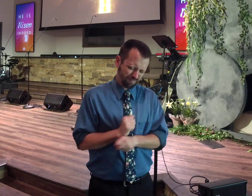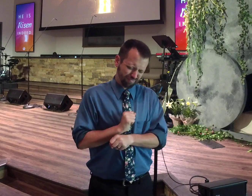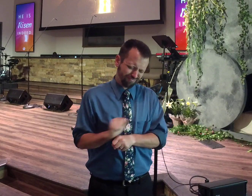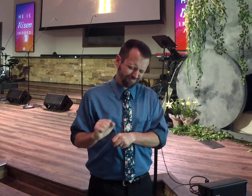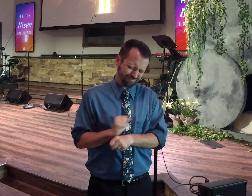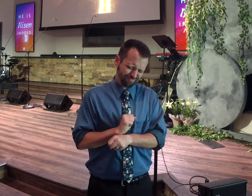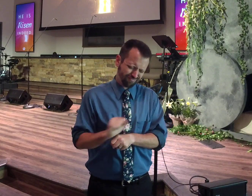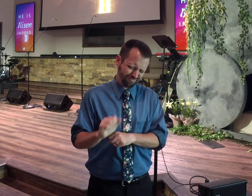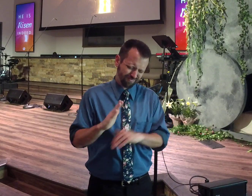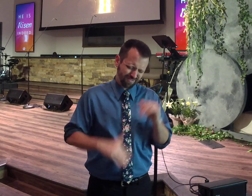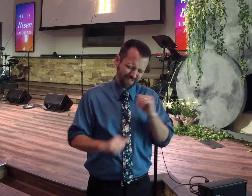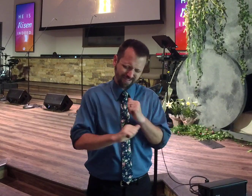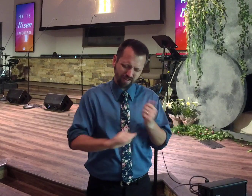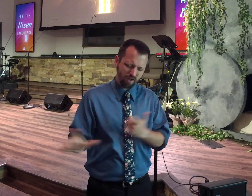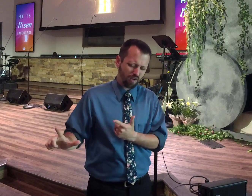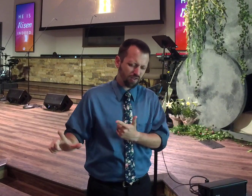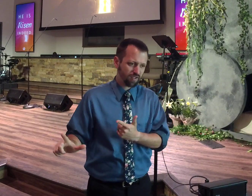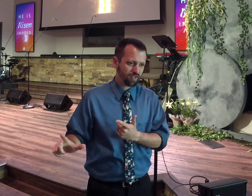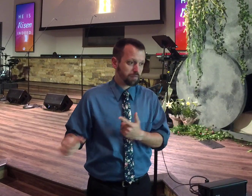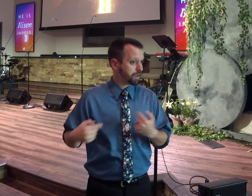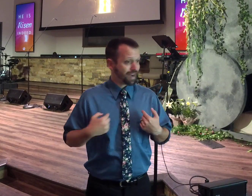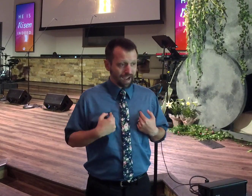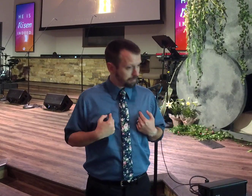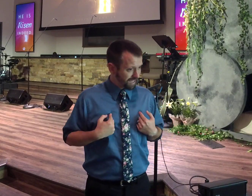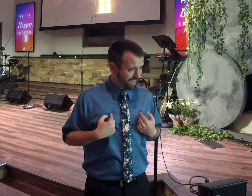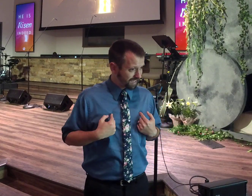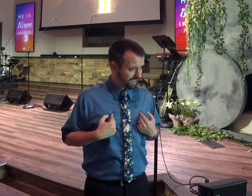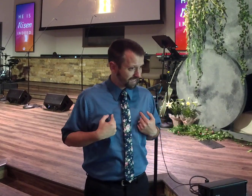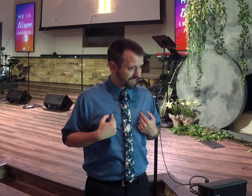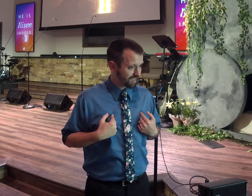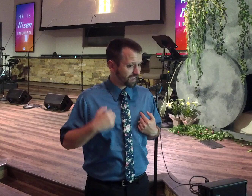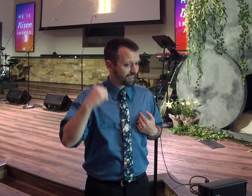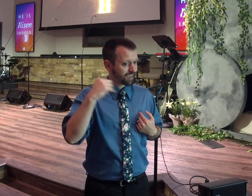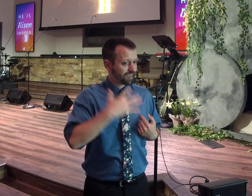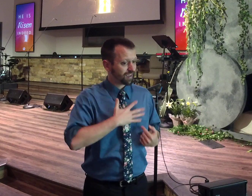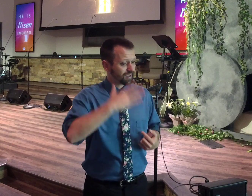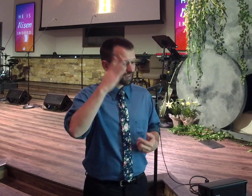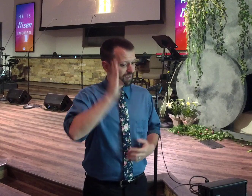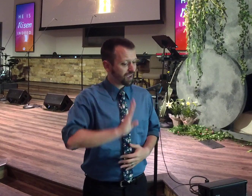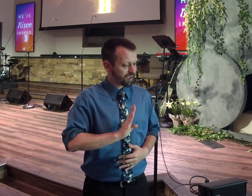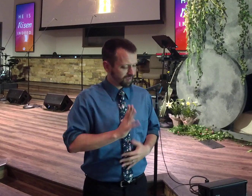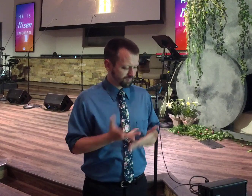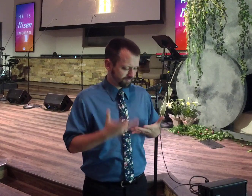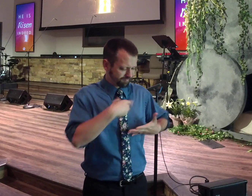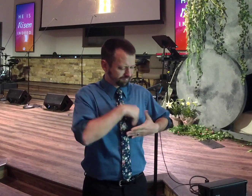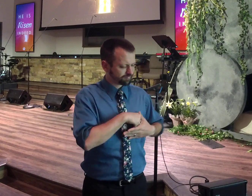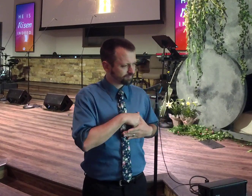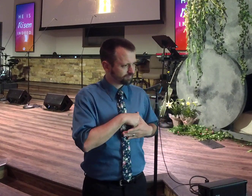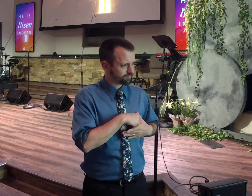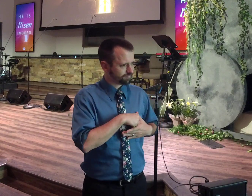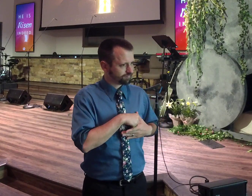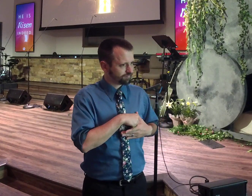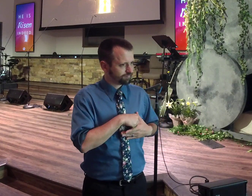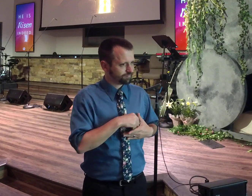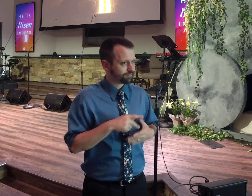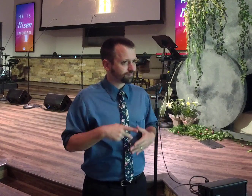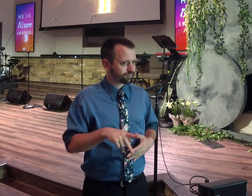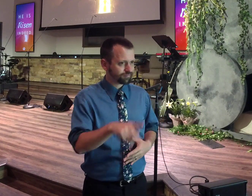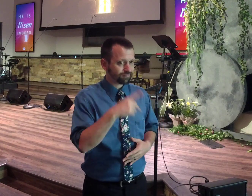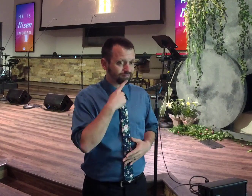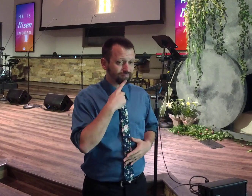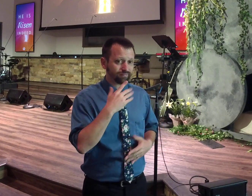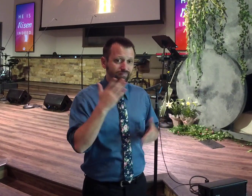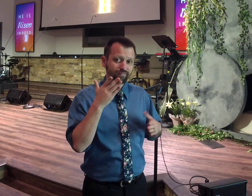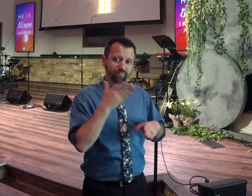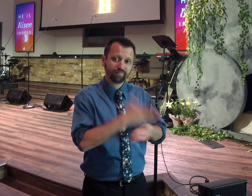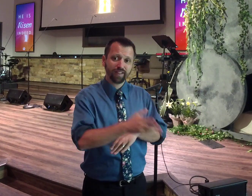abundantly than them all. Yet not I, but the grace of God that was with me. Paul said after he